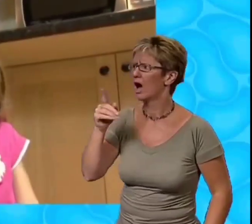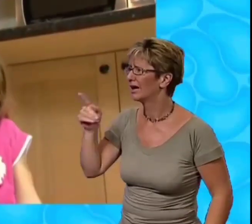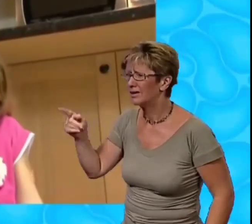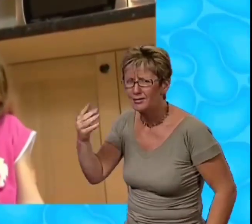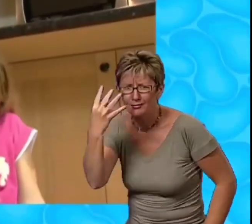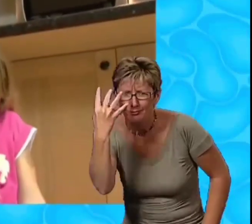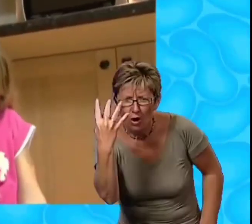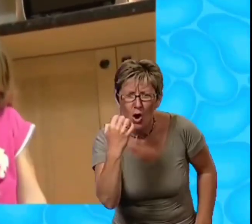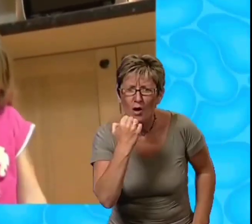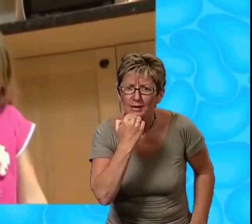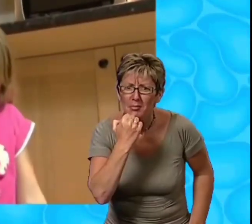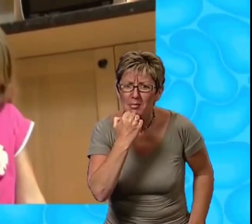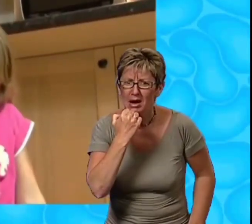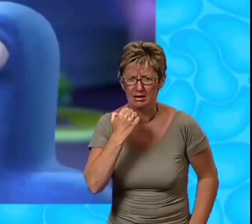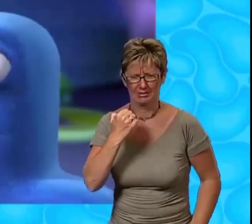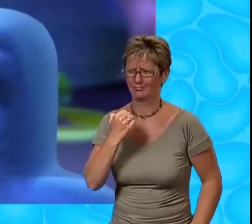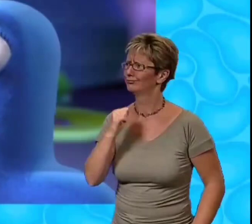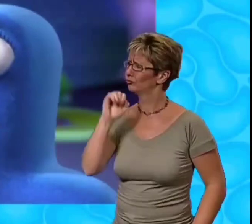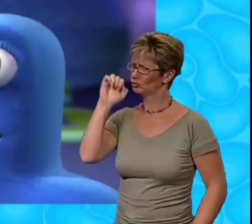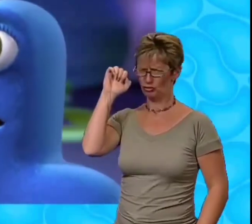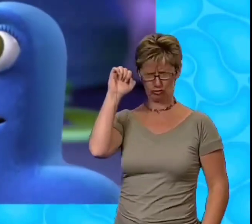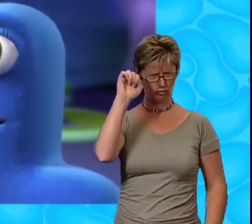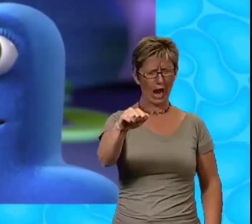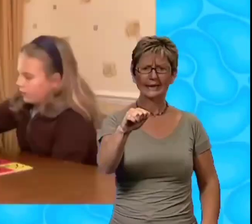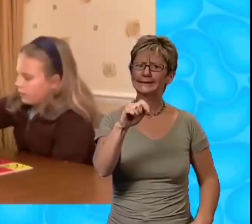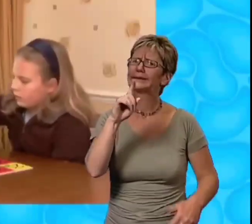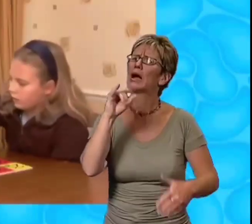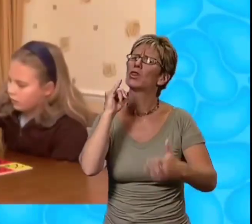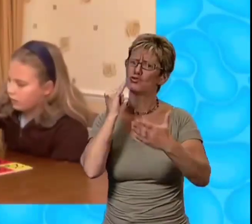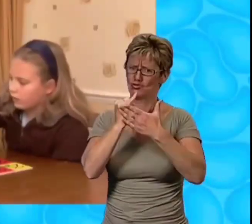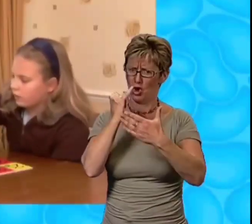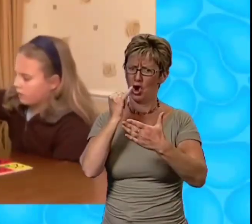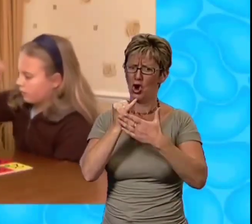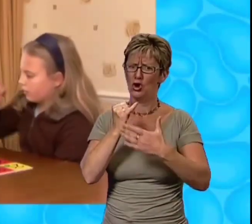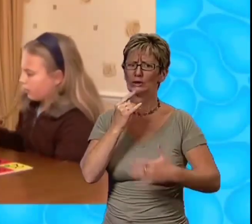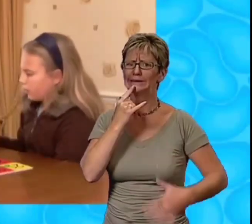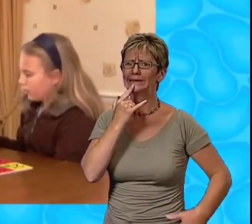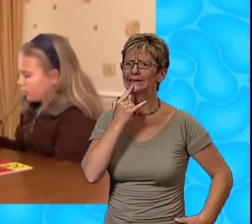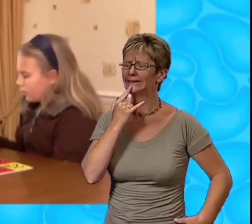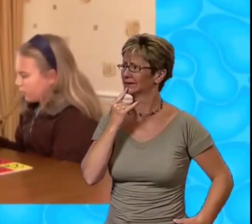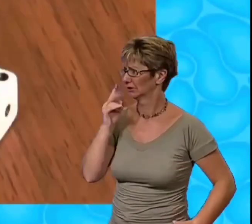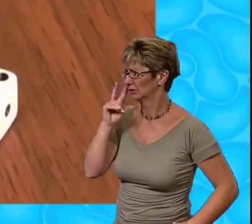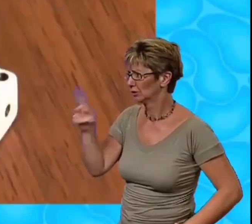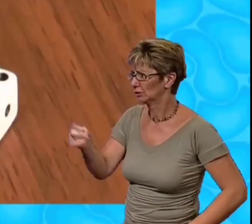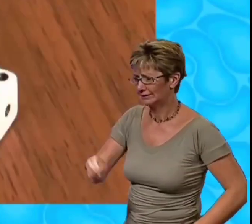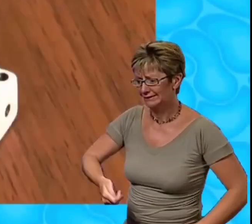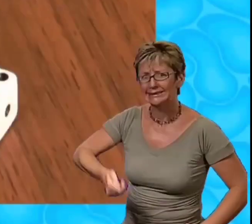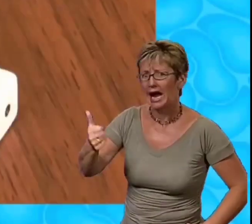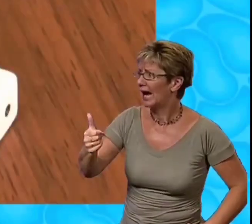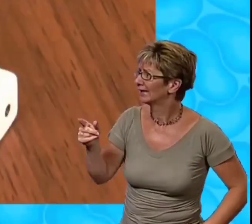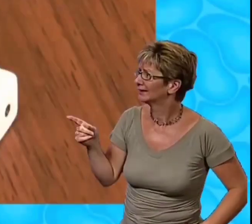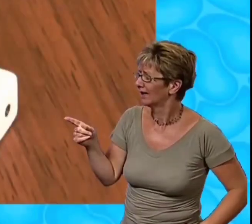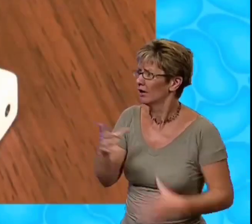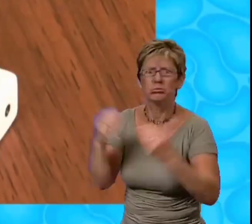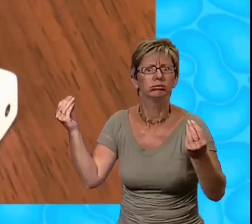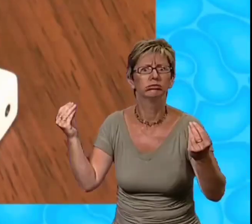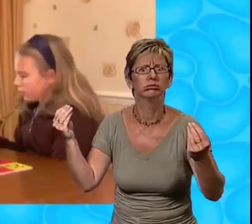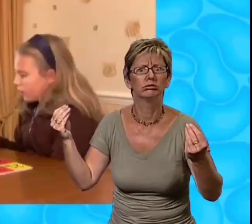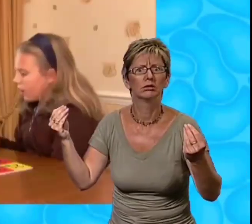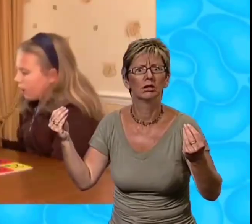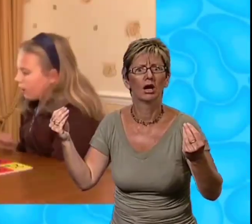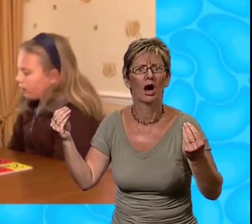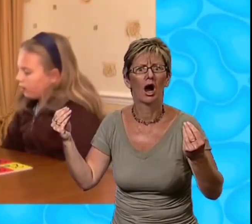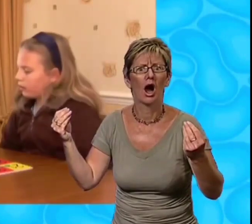was. Something's gone wrong with it. Oh, dear. And look at these dice. Four spots.